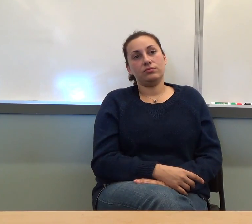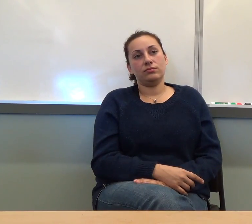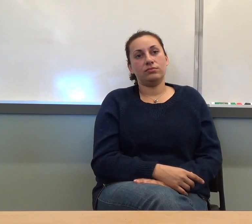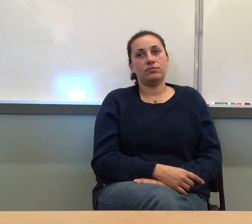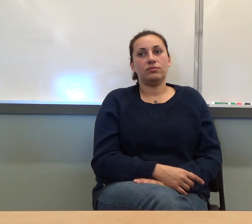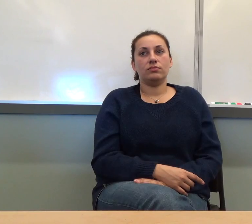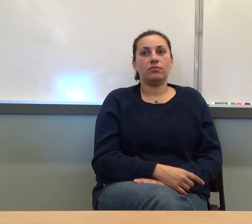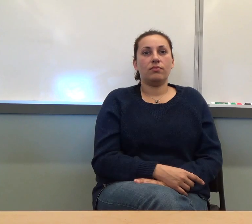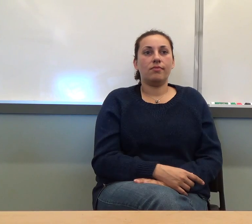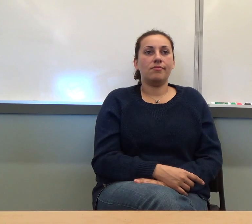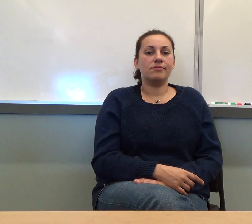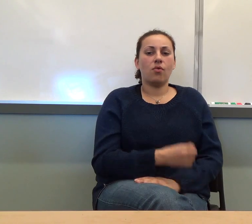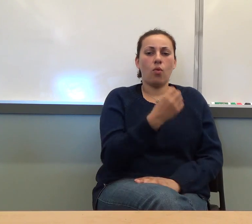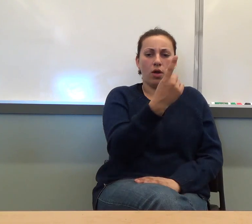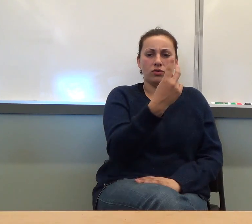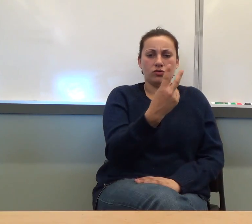And it's got 1, 2, 3 3's.